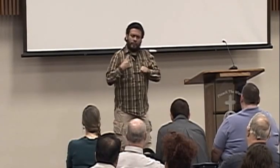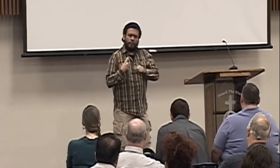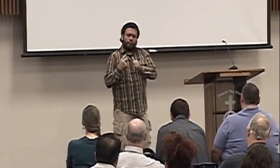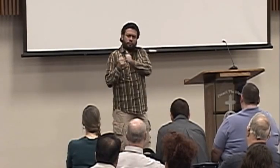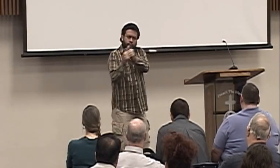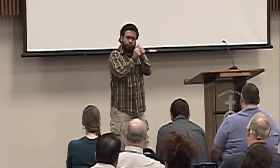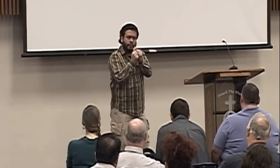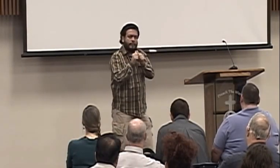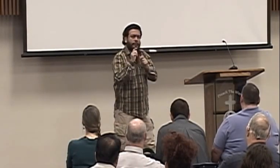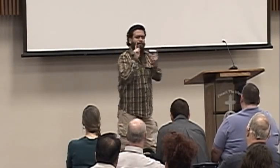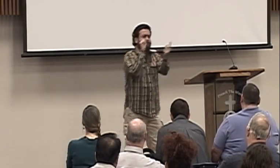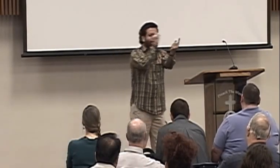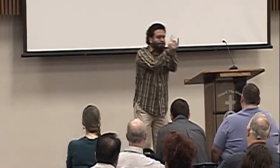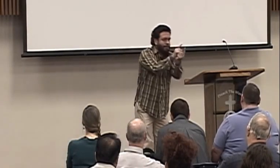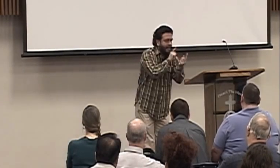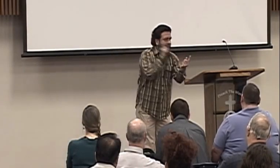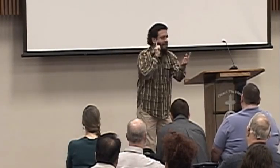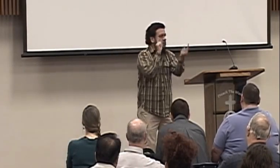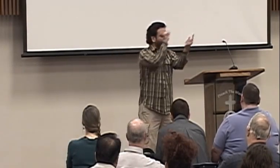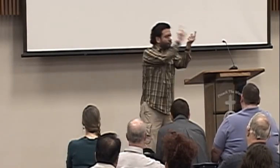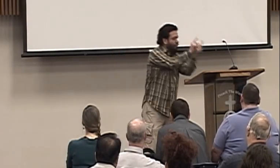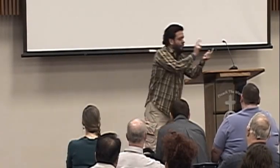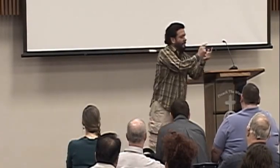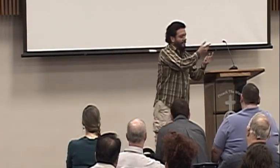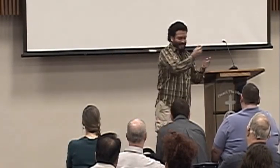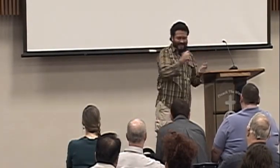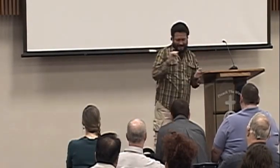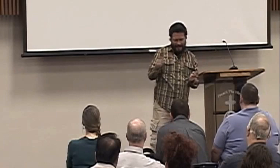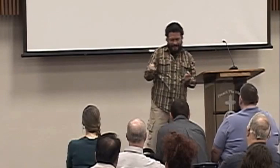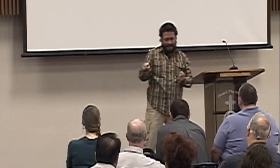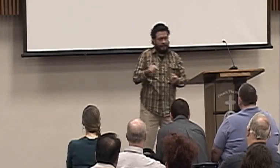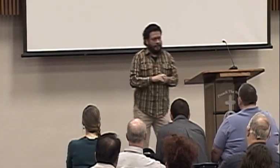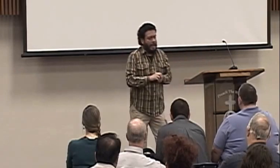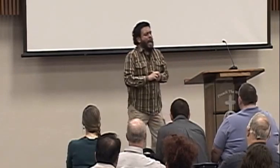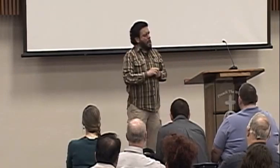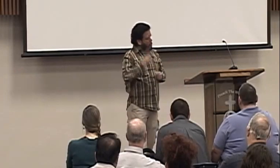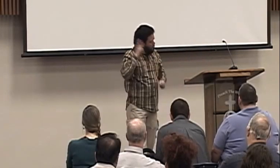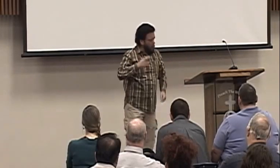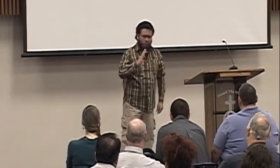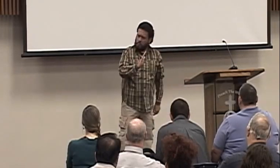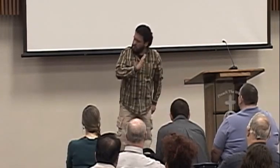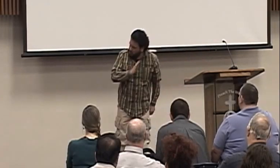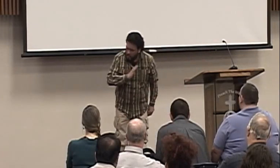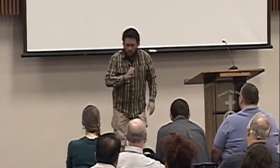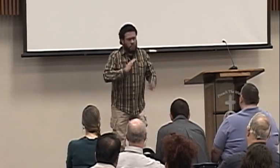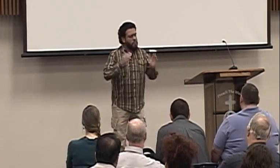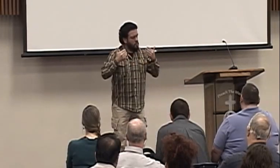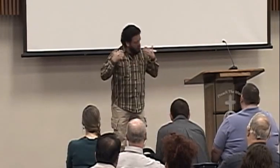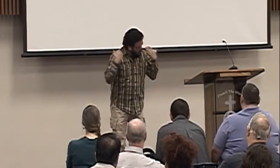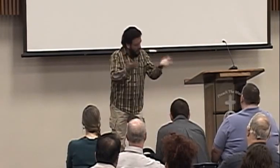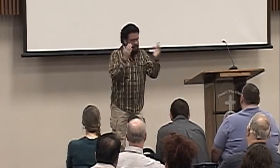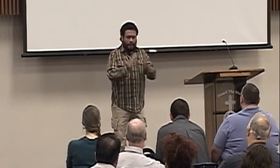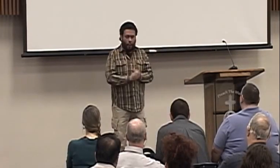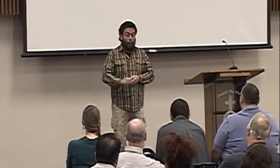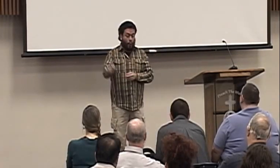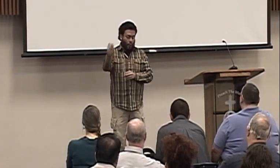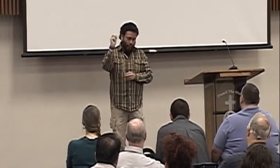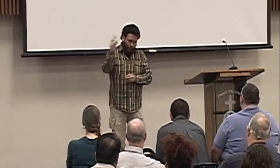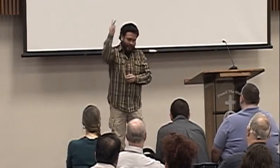will go around and we'll start meeting all the deaf people. Okay? Hugo says, okay, that's fine. We'll go ahead and do that.